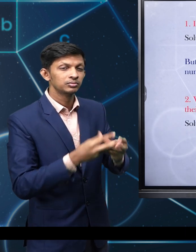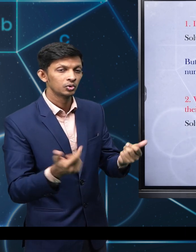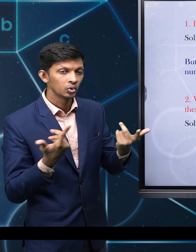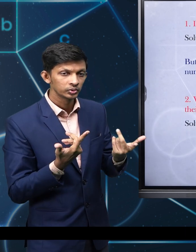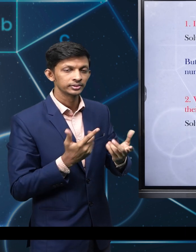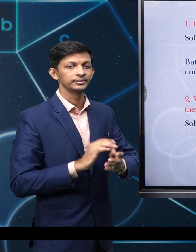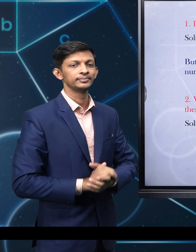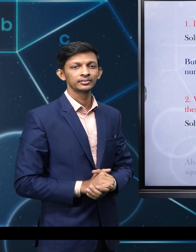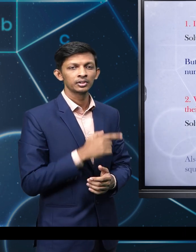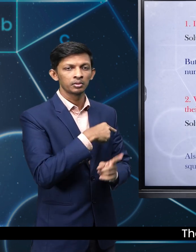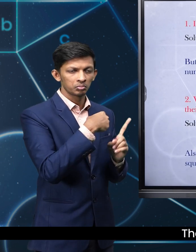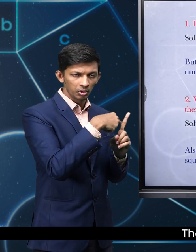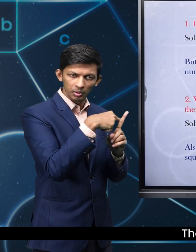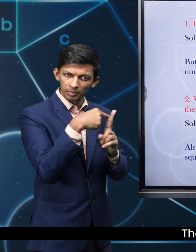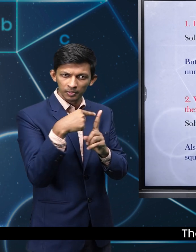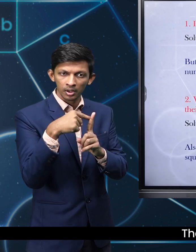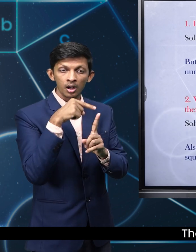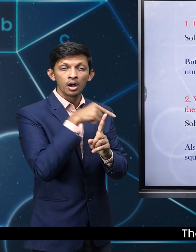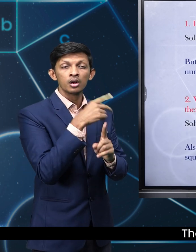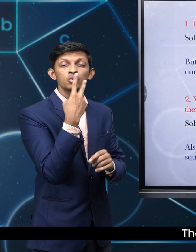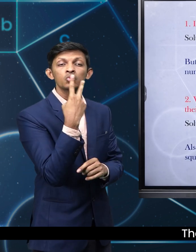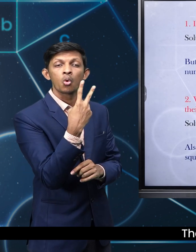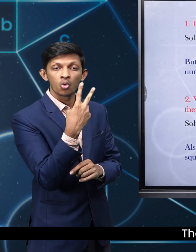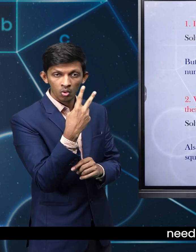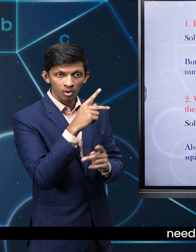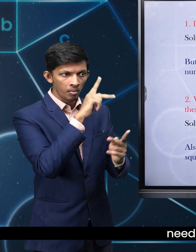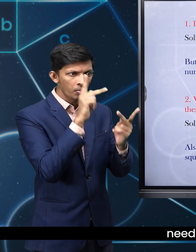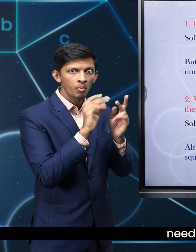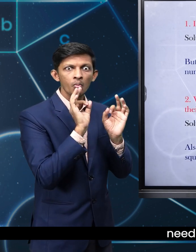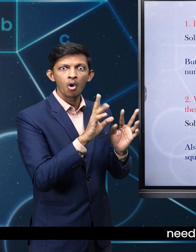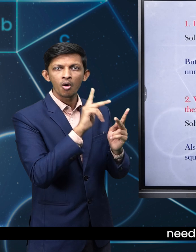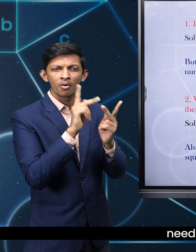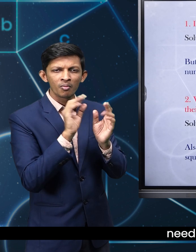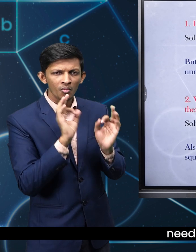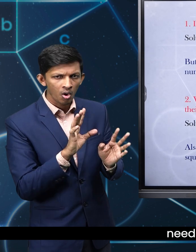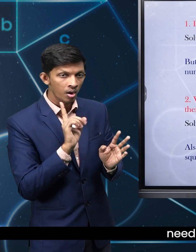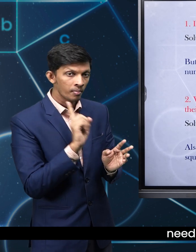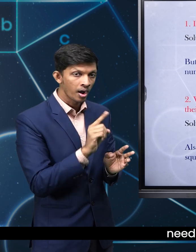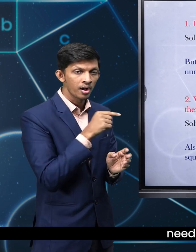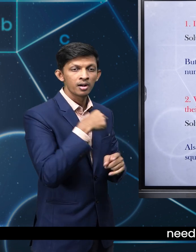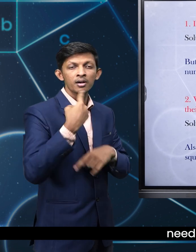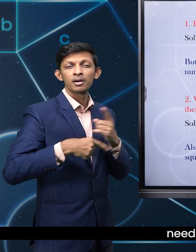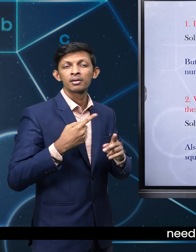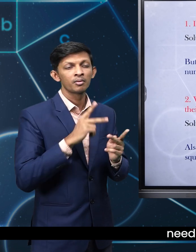Solution: the sum of two perfect squares need not be always a perfect square.